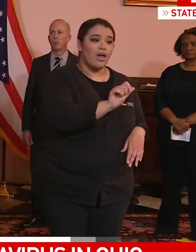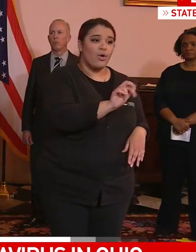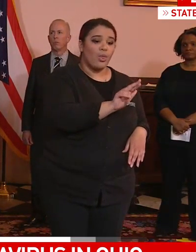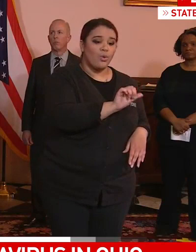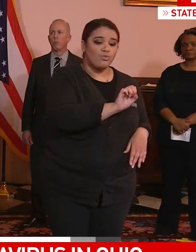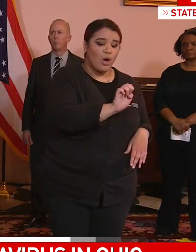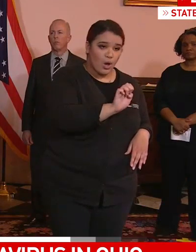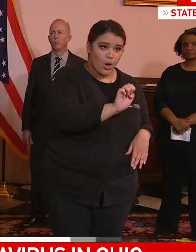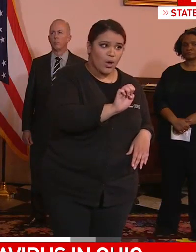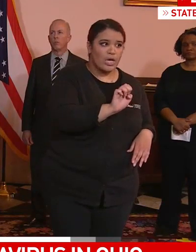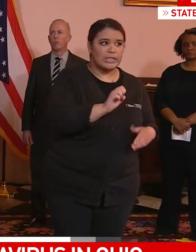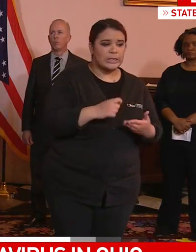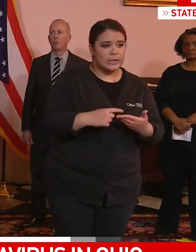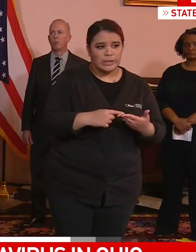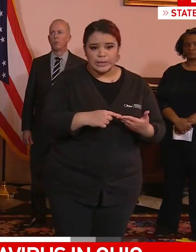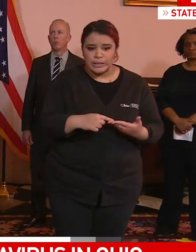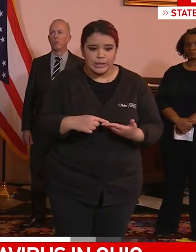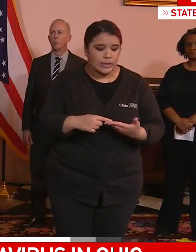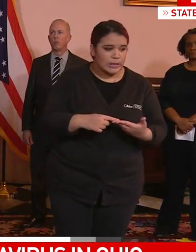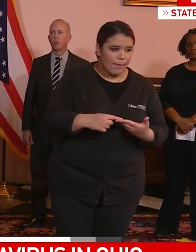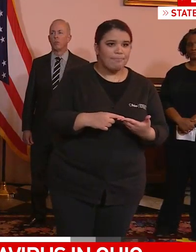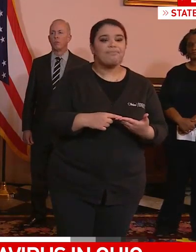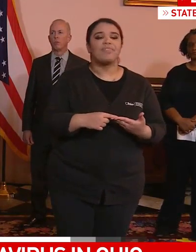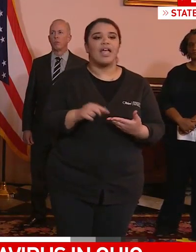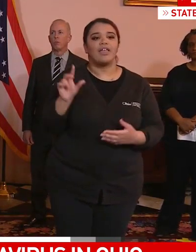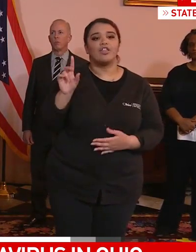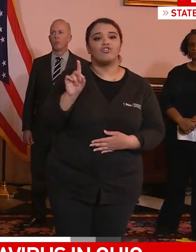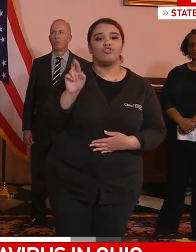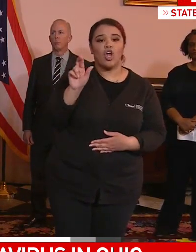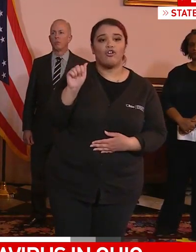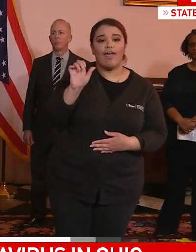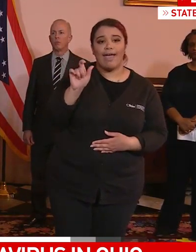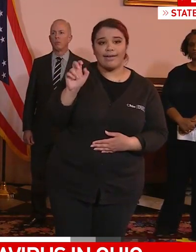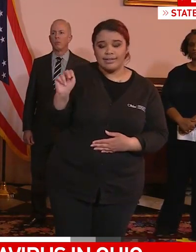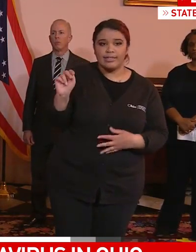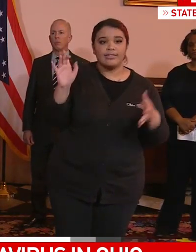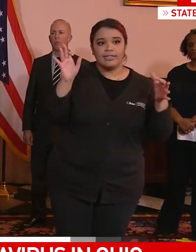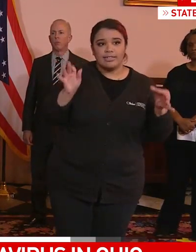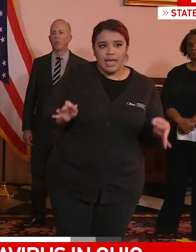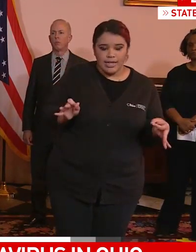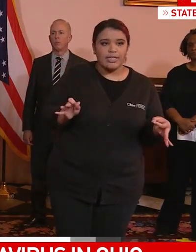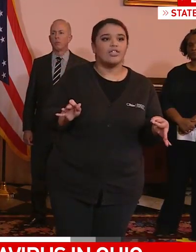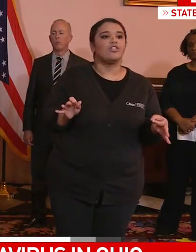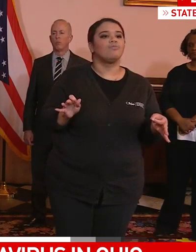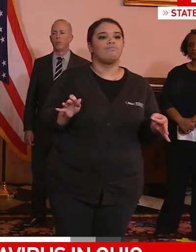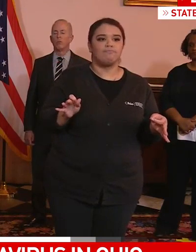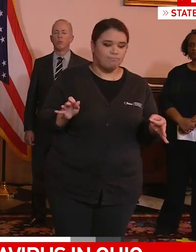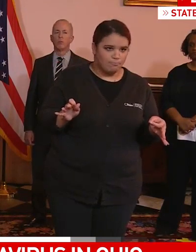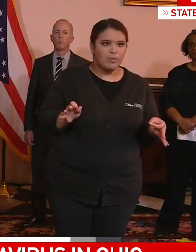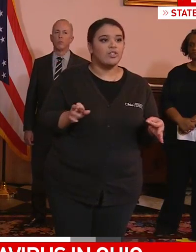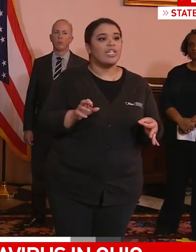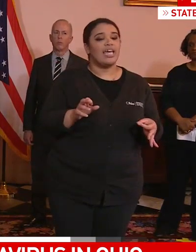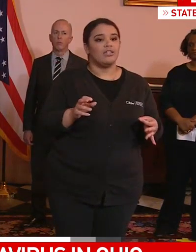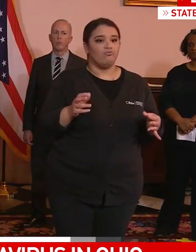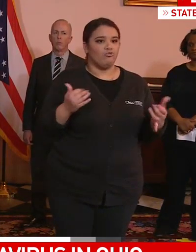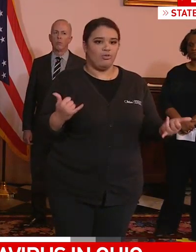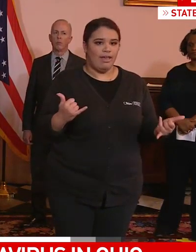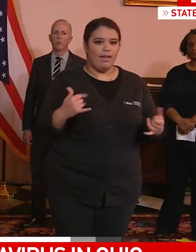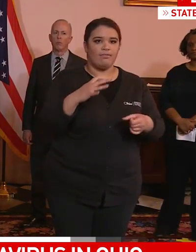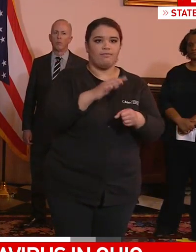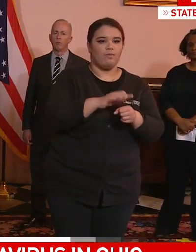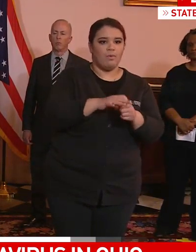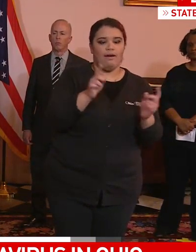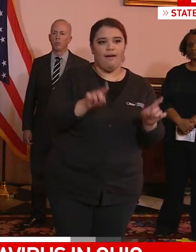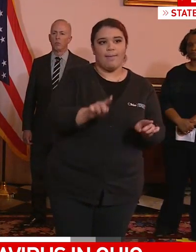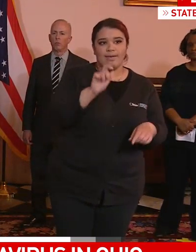election as we normally had anticipated it, and she made that decision. I fully support that decision. And we were able